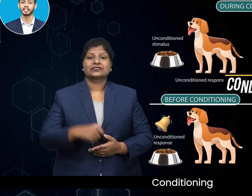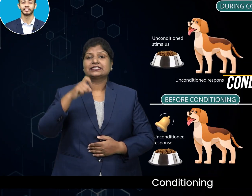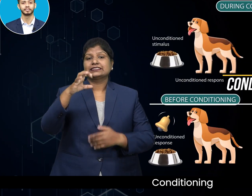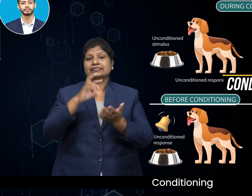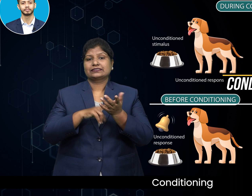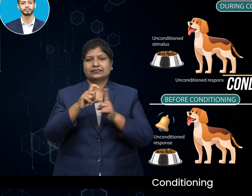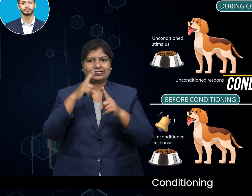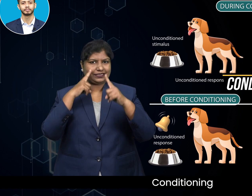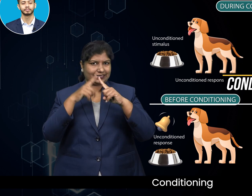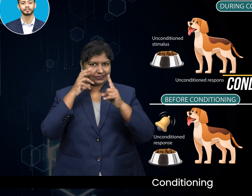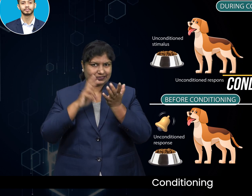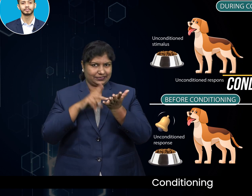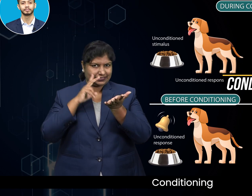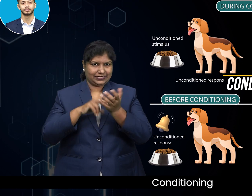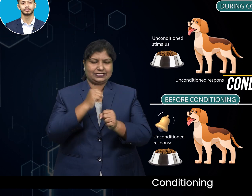Conditioning.